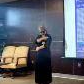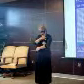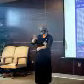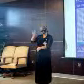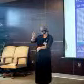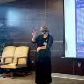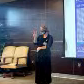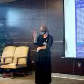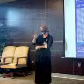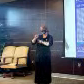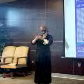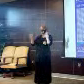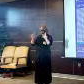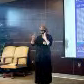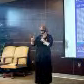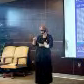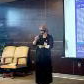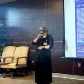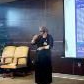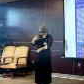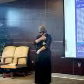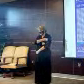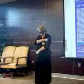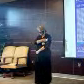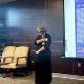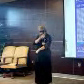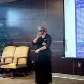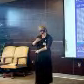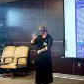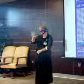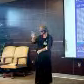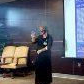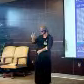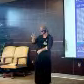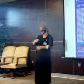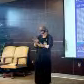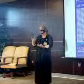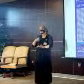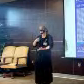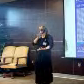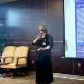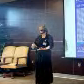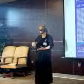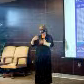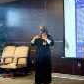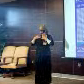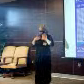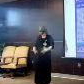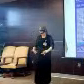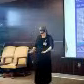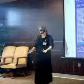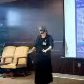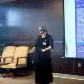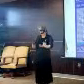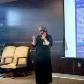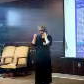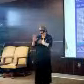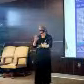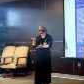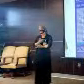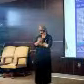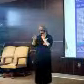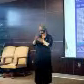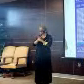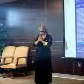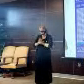to 59 for our unvaccinated patients. It truly is disheartening. Many of us behind healthcare walls are stressed